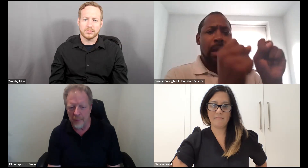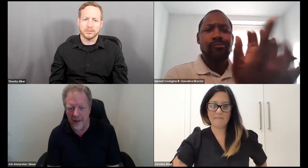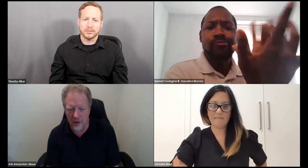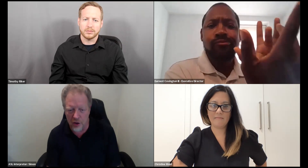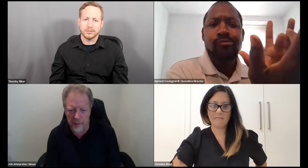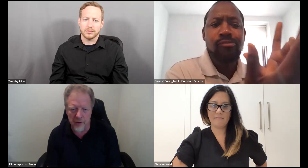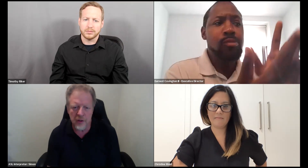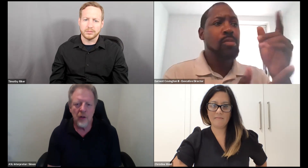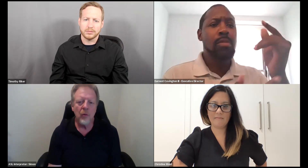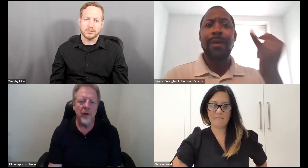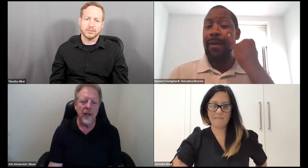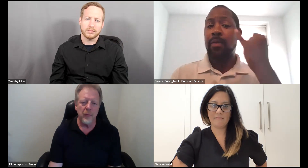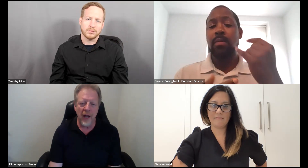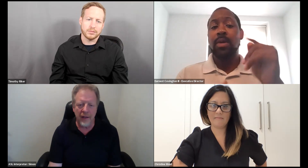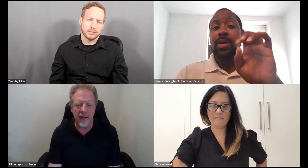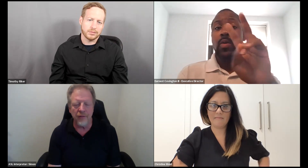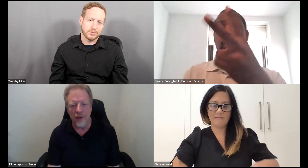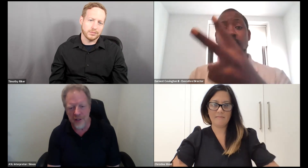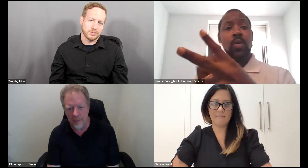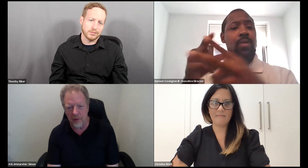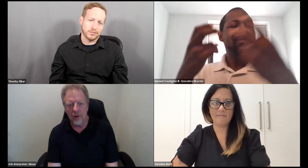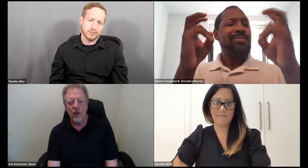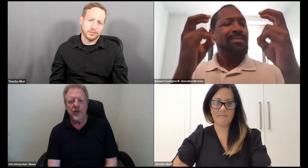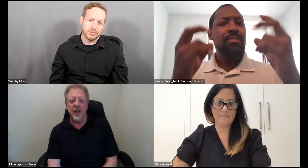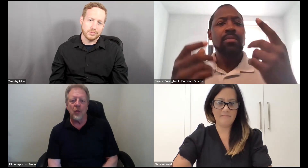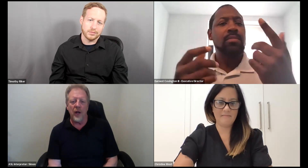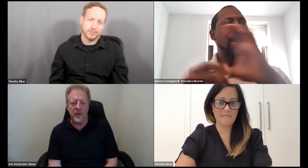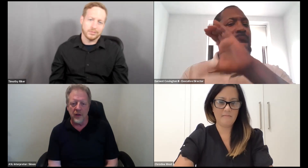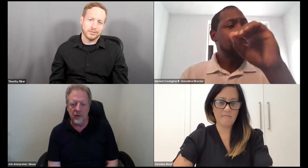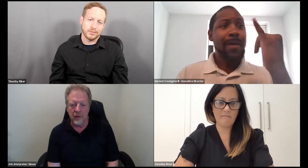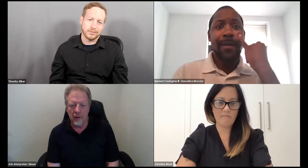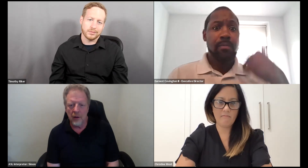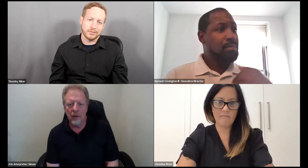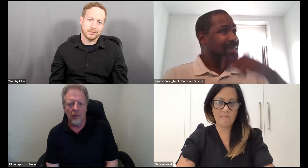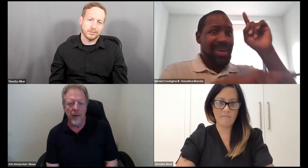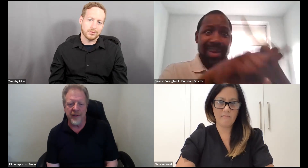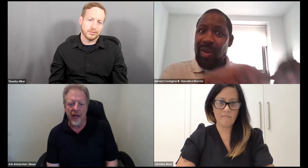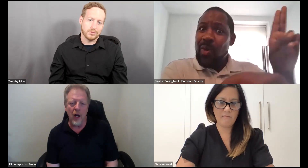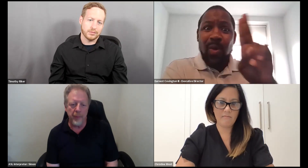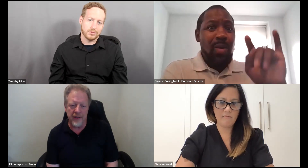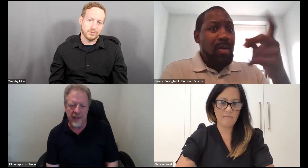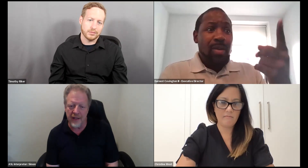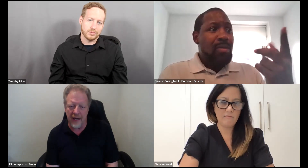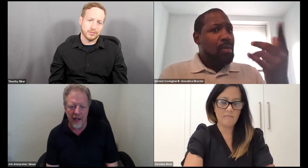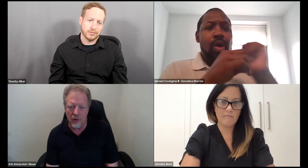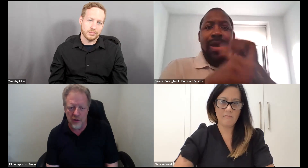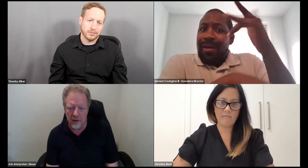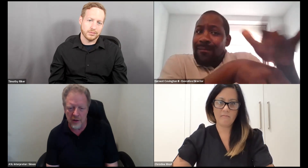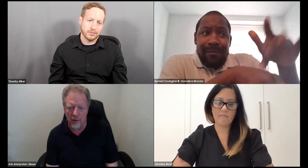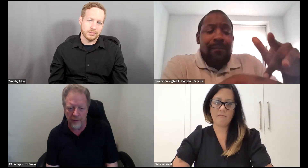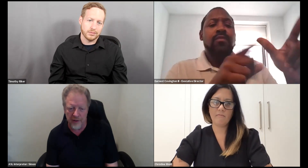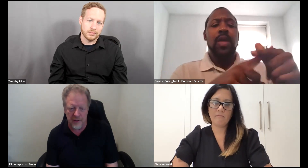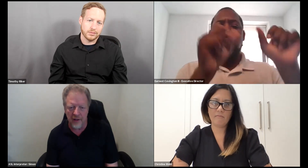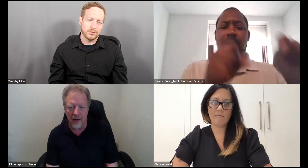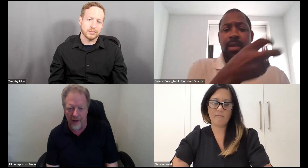could be independent interpreters where they can be contacted. For example, Christine West, or maybe say a company says that they can't use